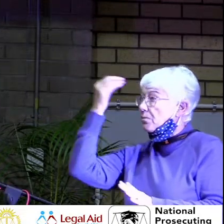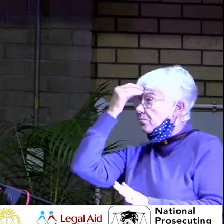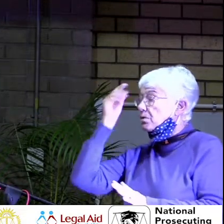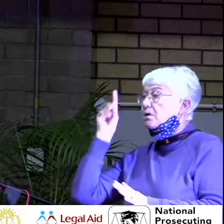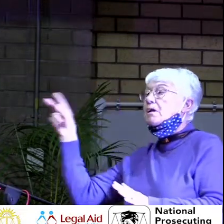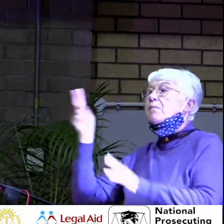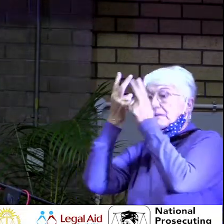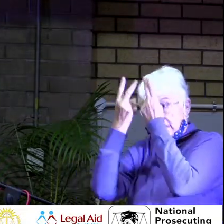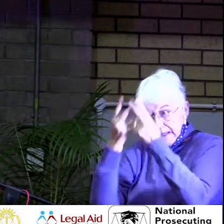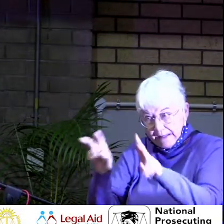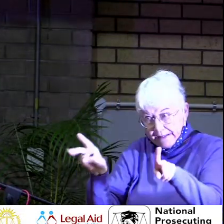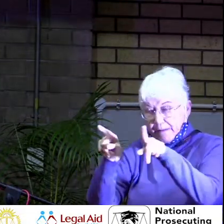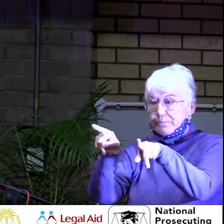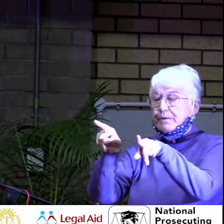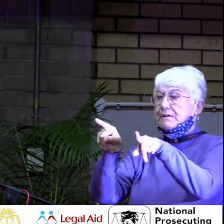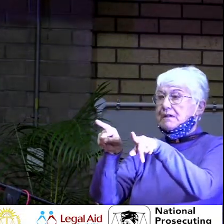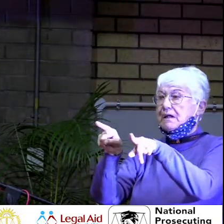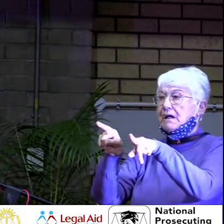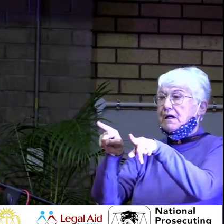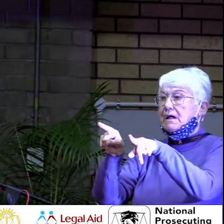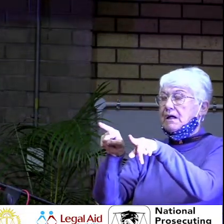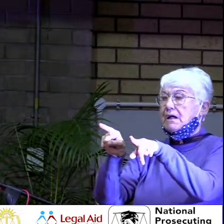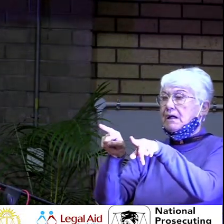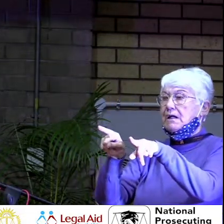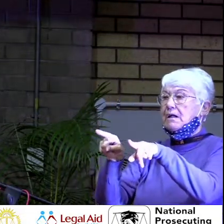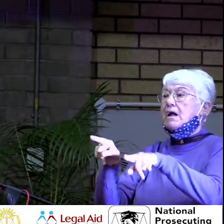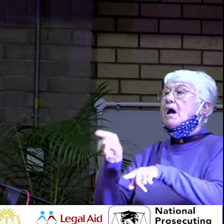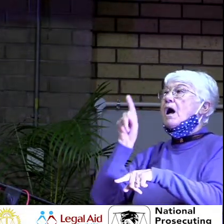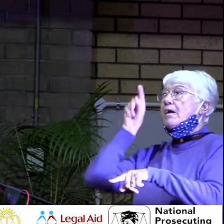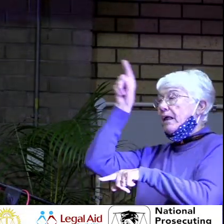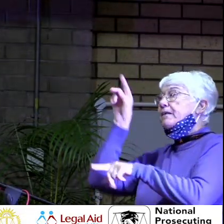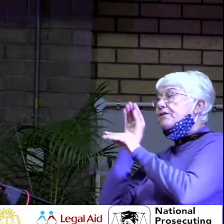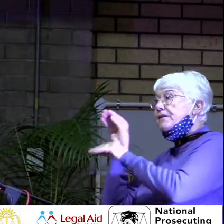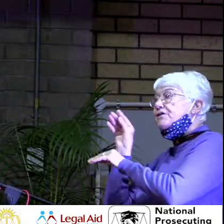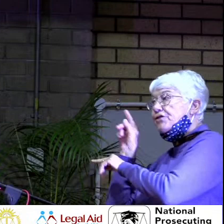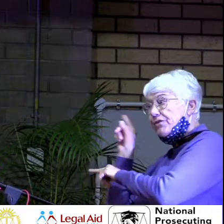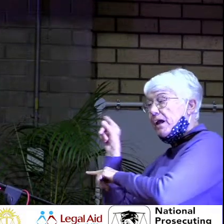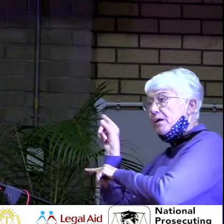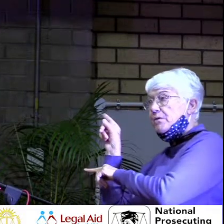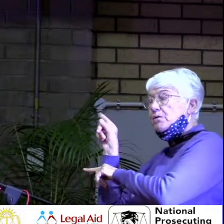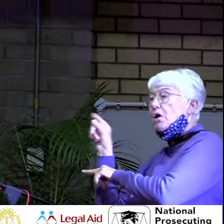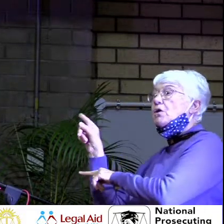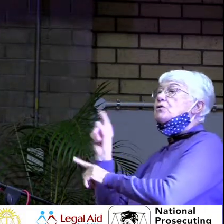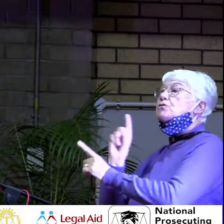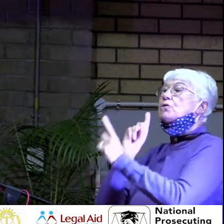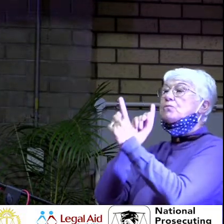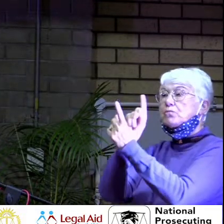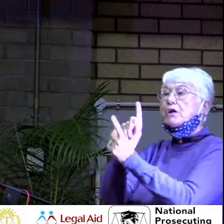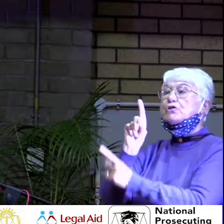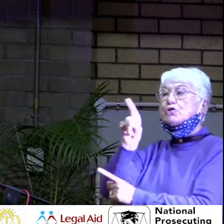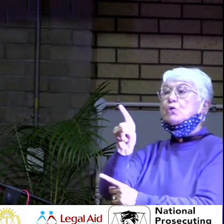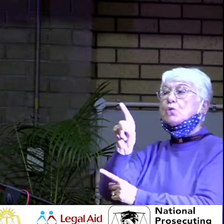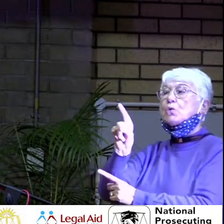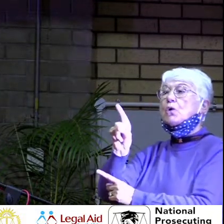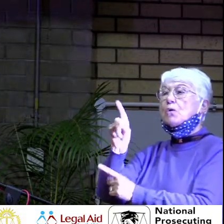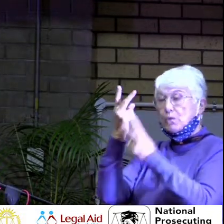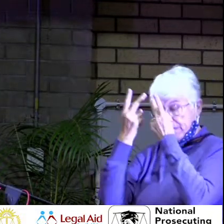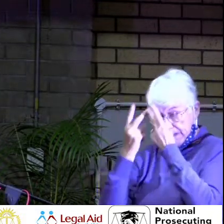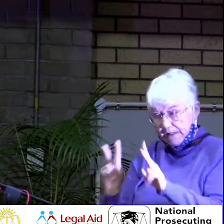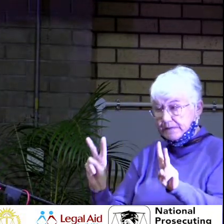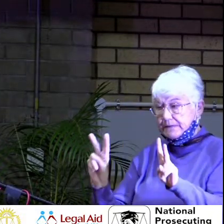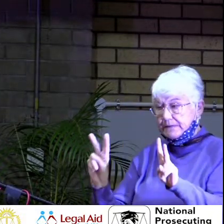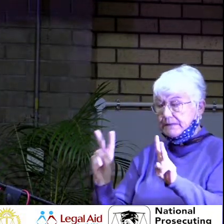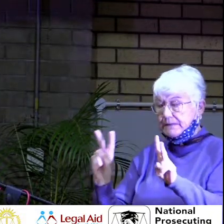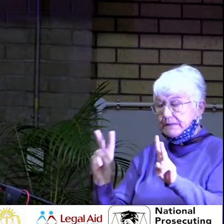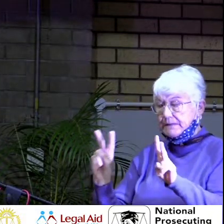trained police official in a victim-sensitive manner. Point number 2, all victims